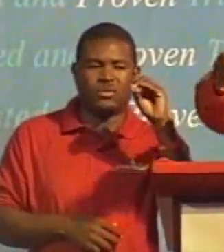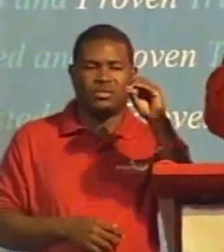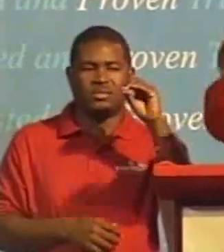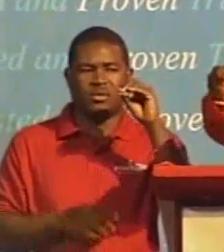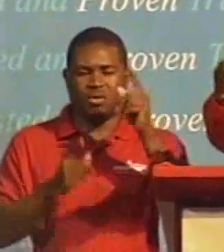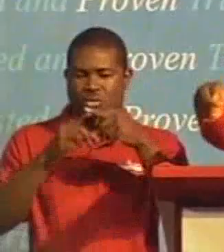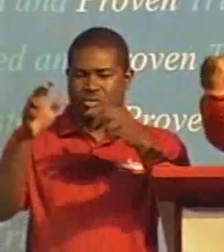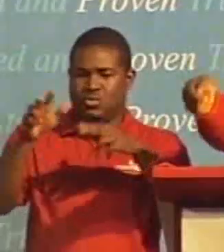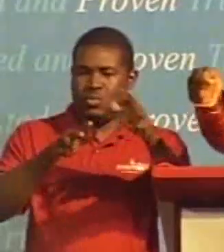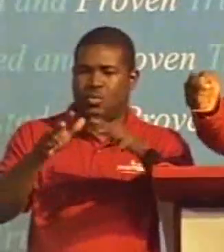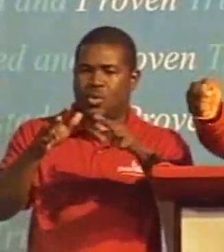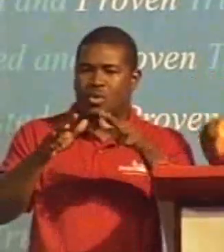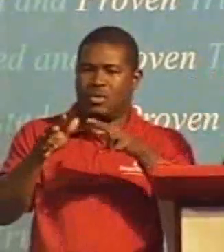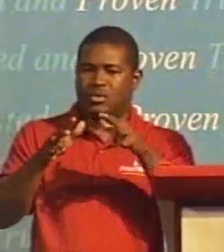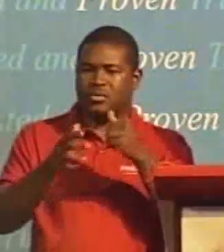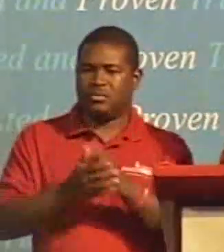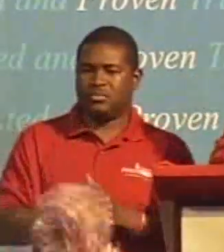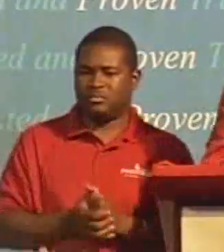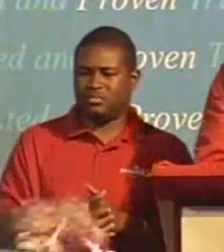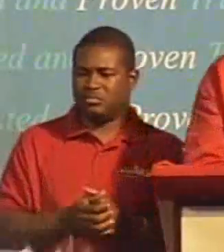to walk the beat in Nassau.